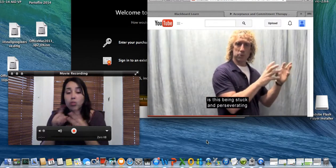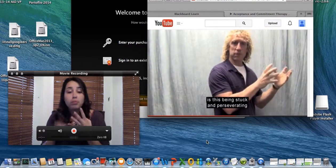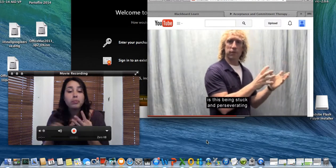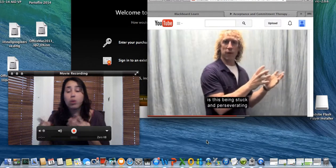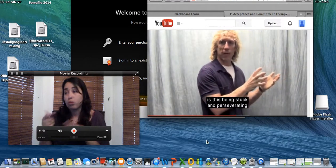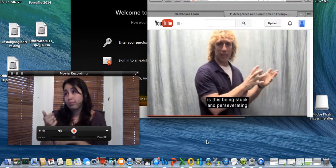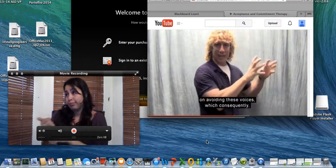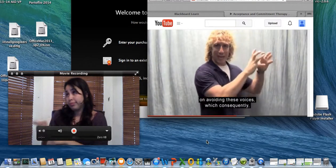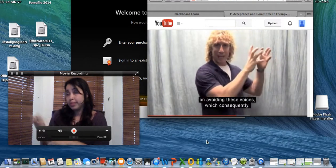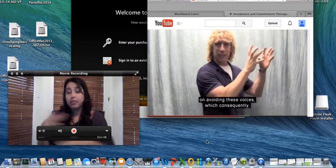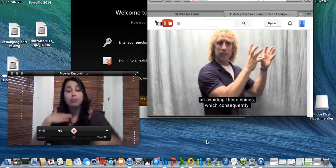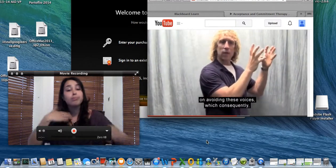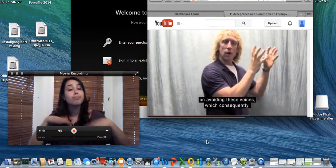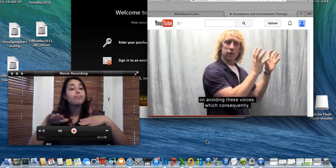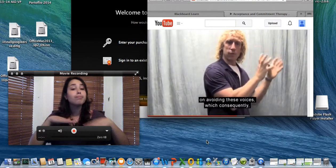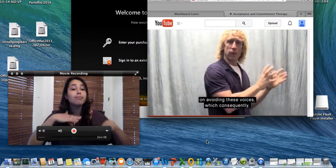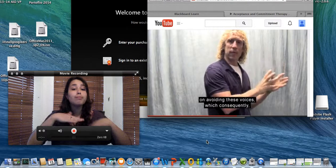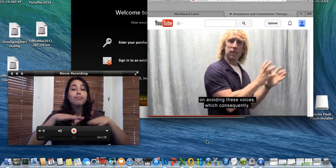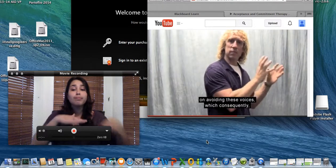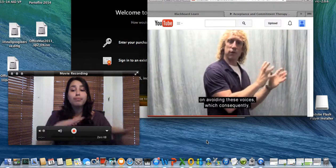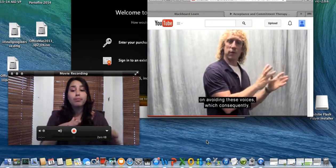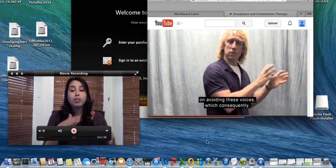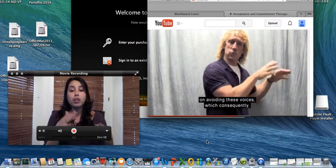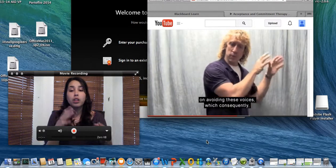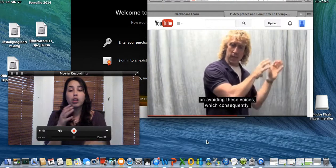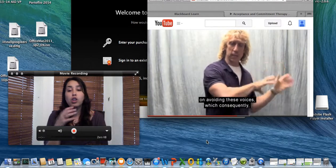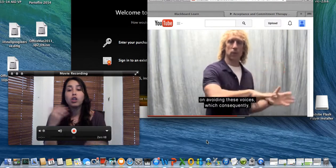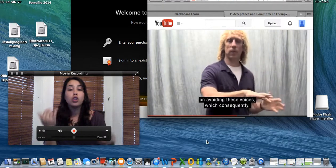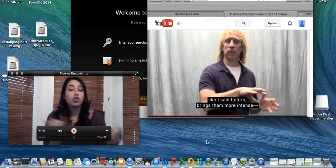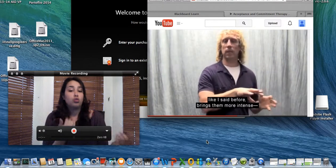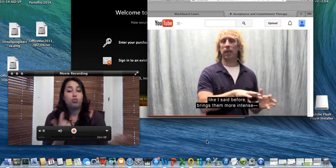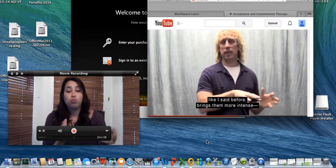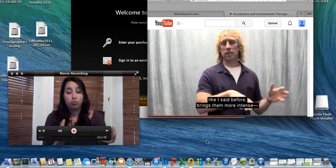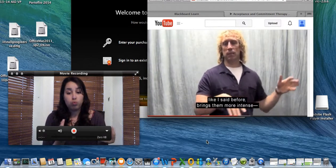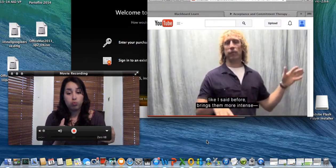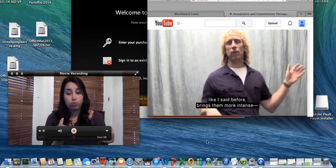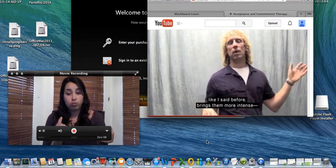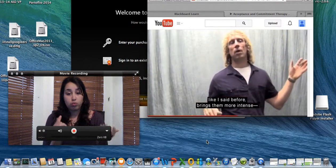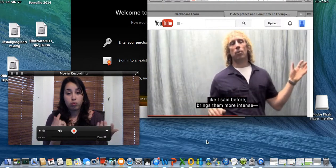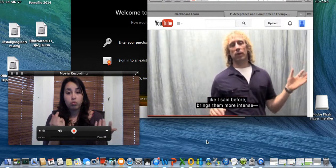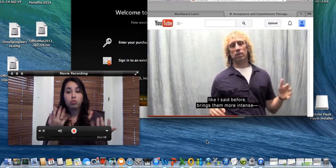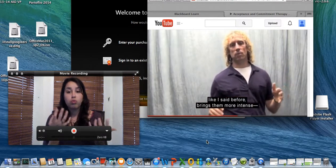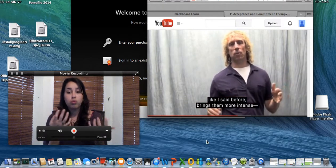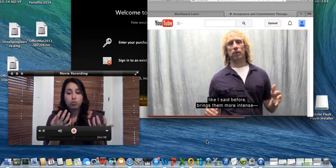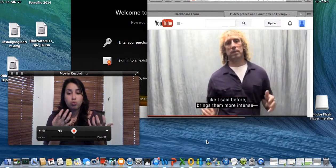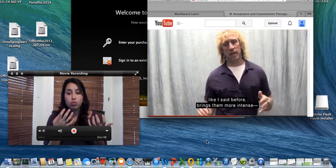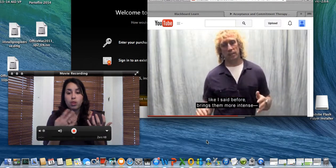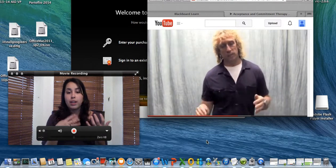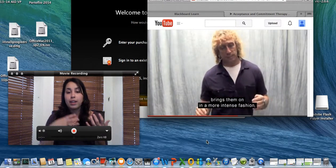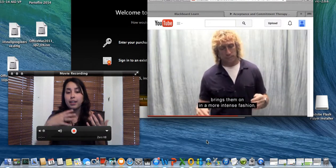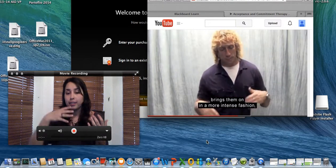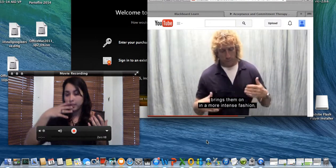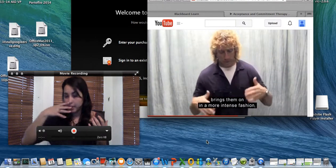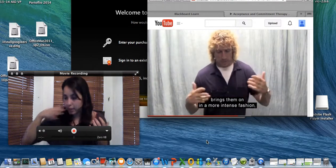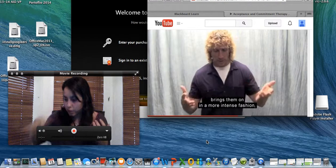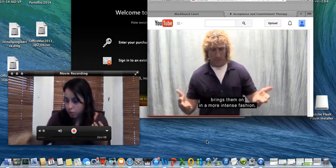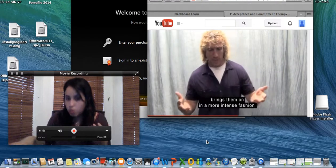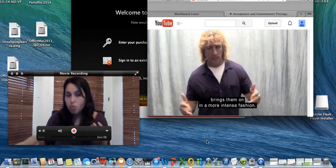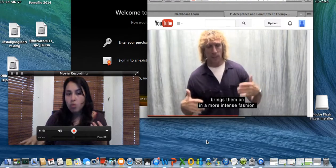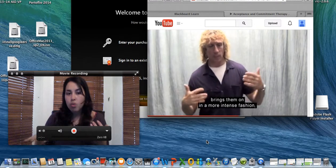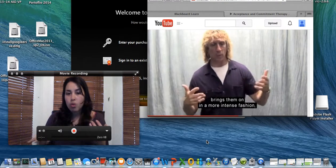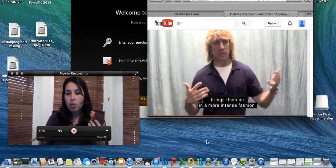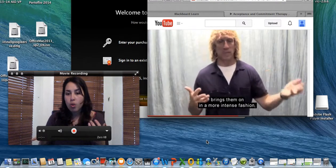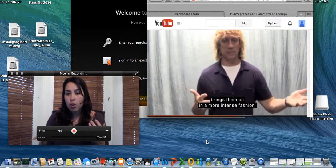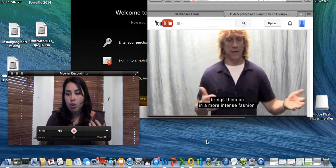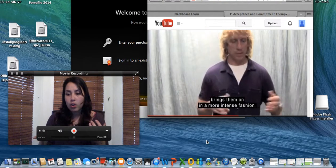and perseverating on avoiding these voices, which consequently, like I said before, brings them more intense, brings them on